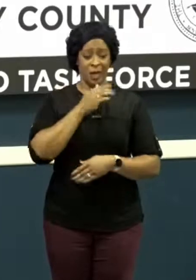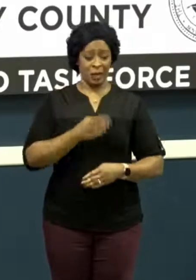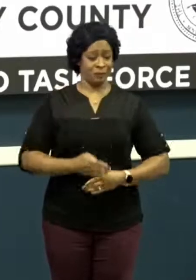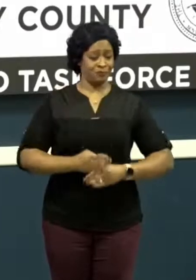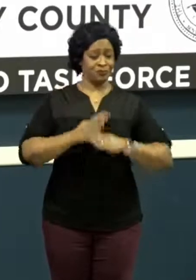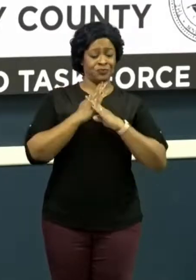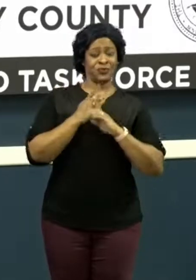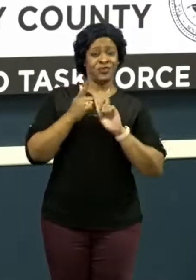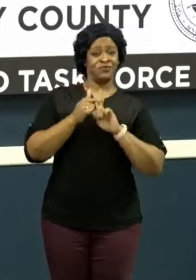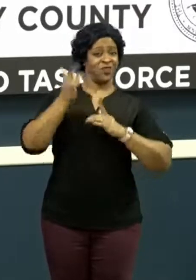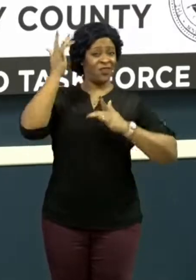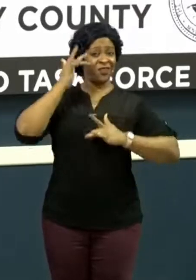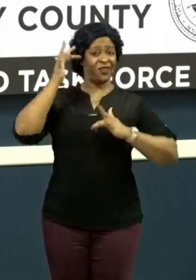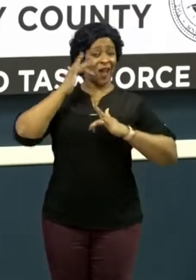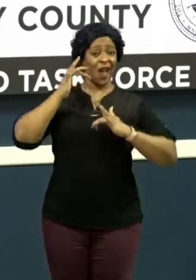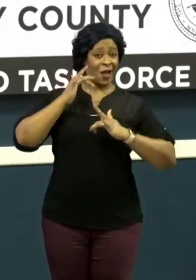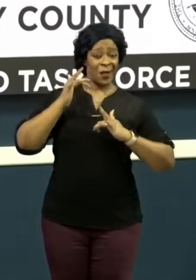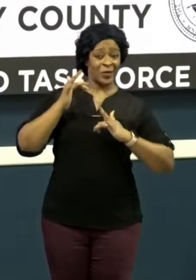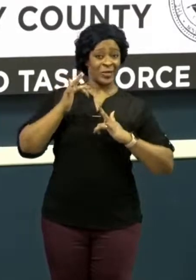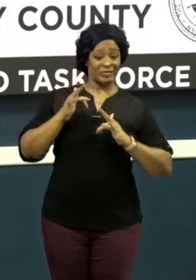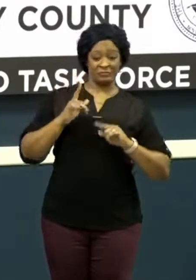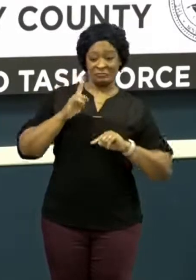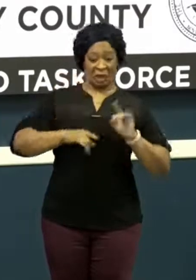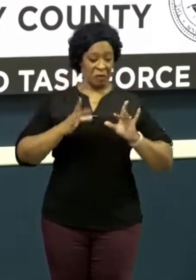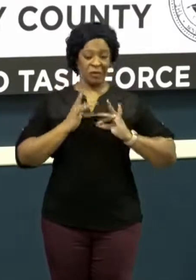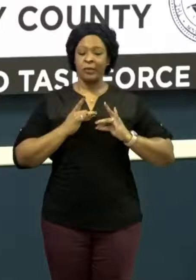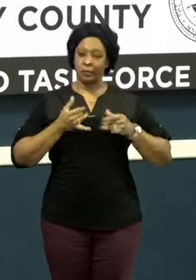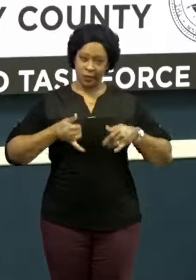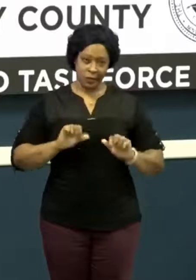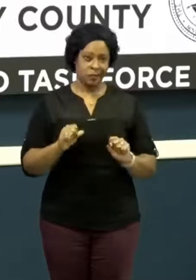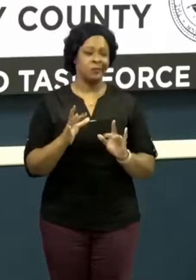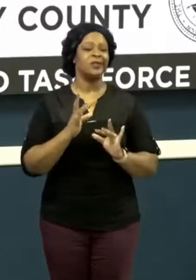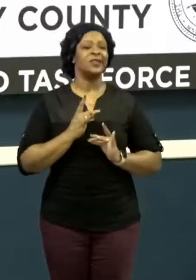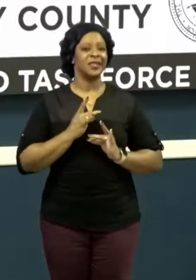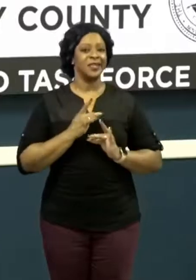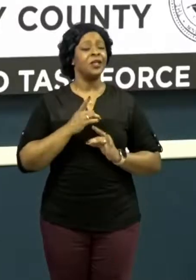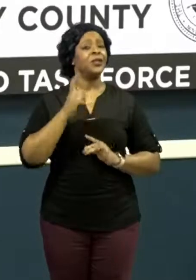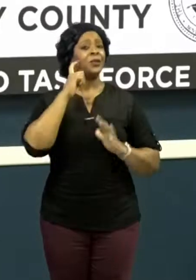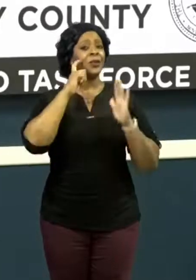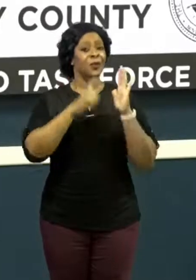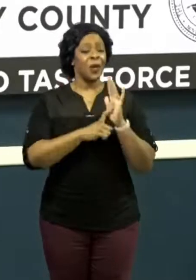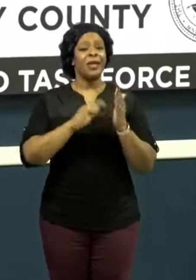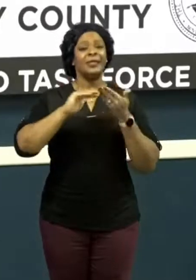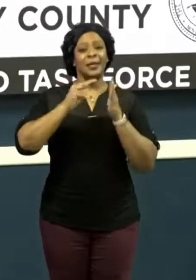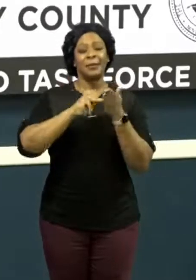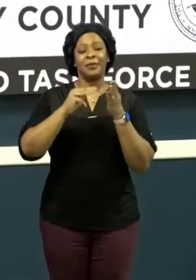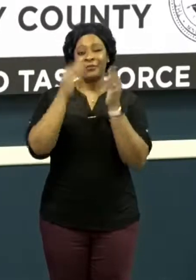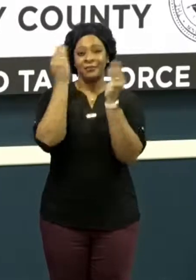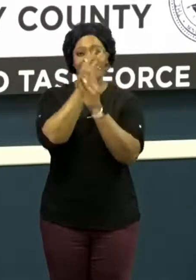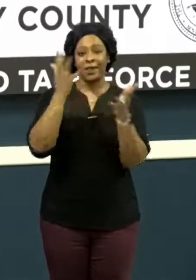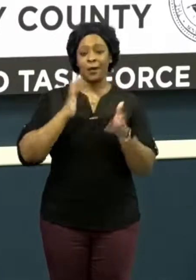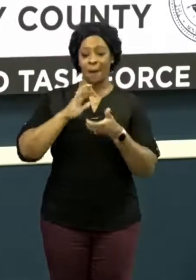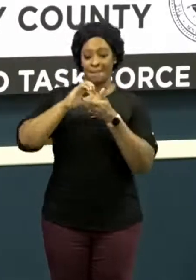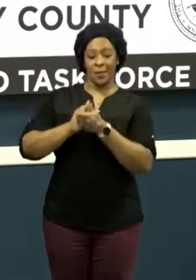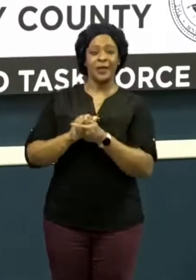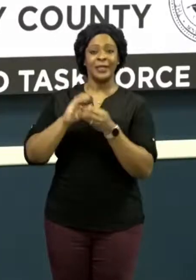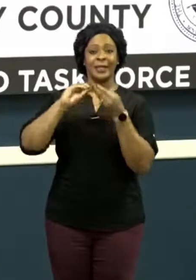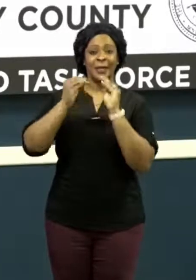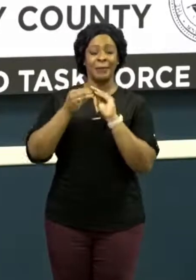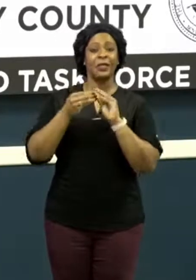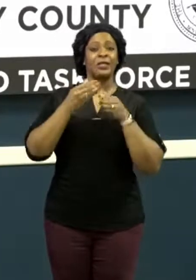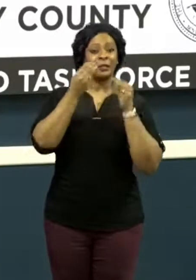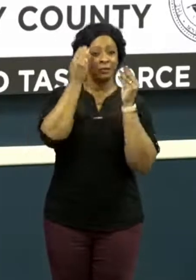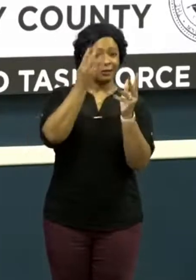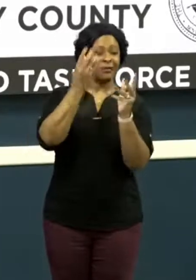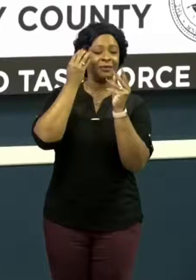of the pandemic. You have seen some data recently from the city of Memphis, and I believe from some of our other partners that are sharing